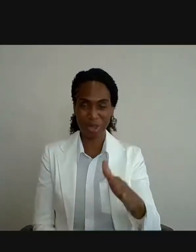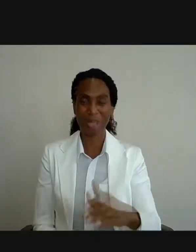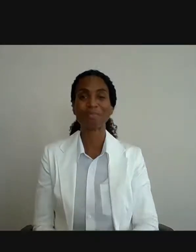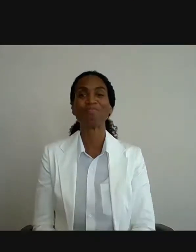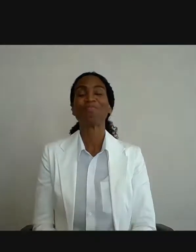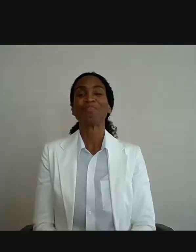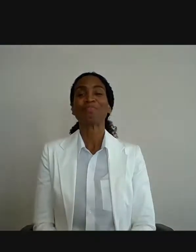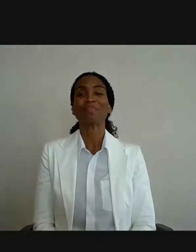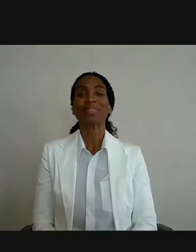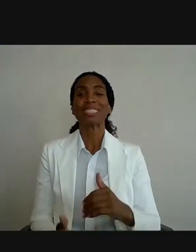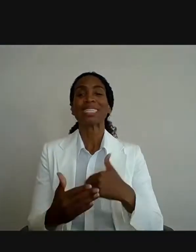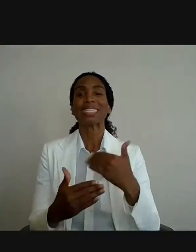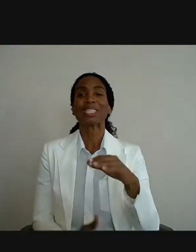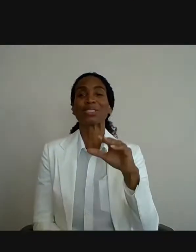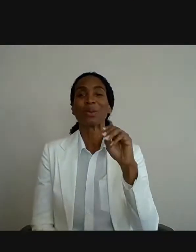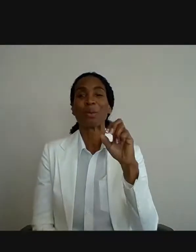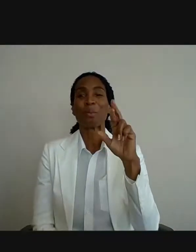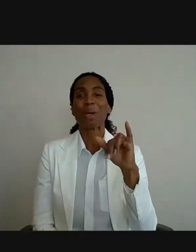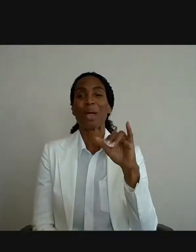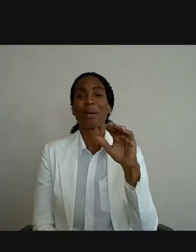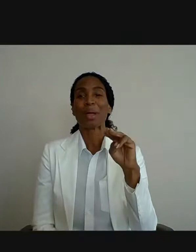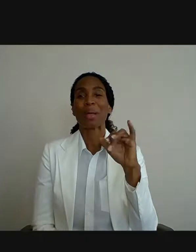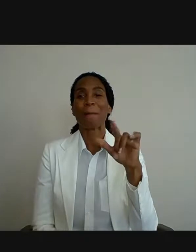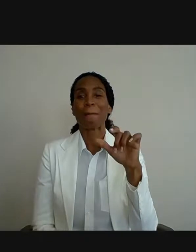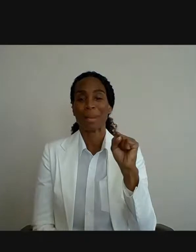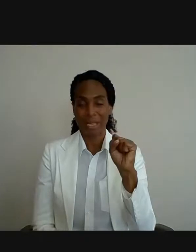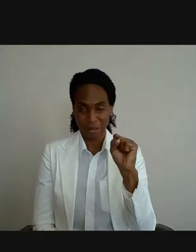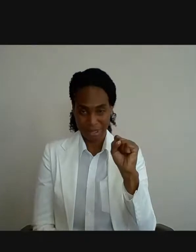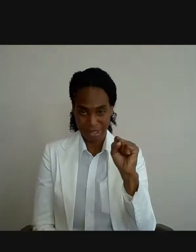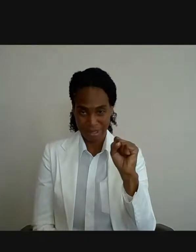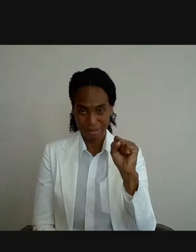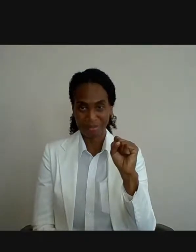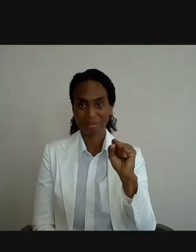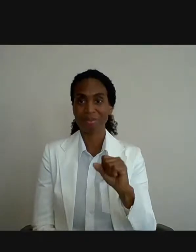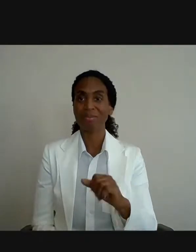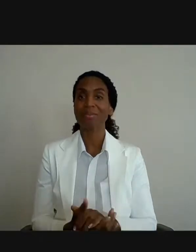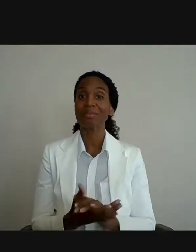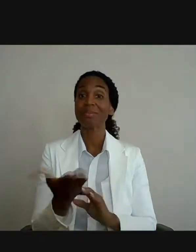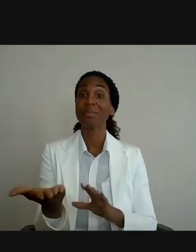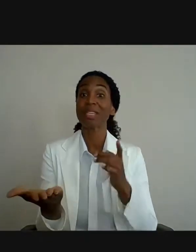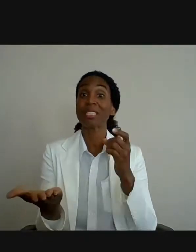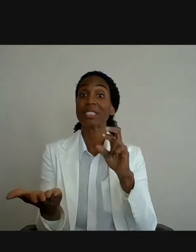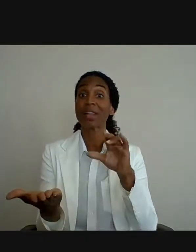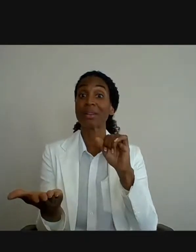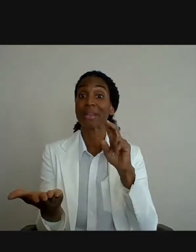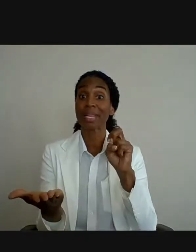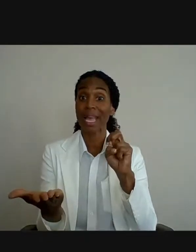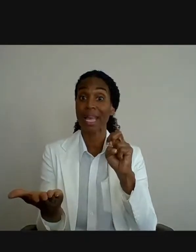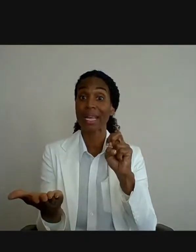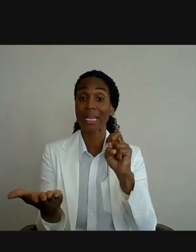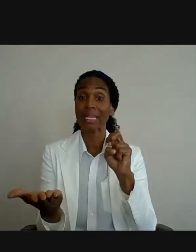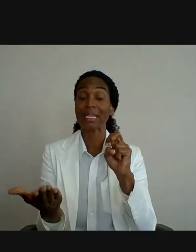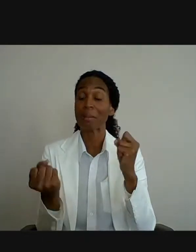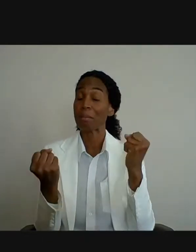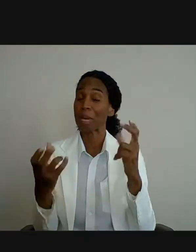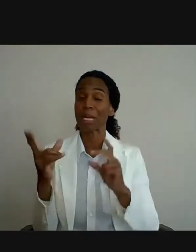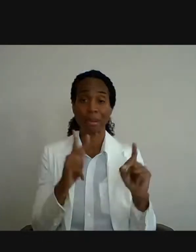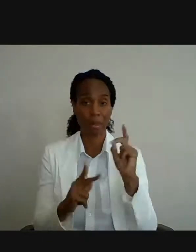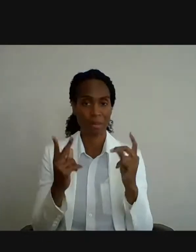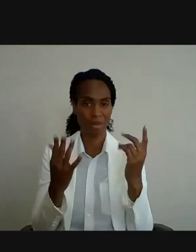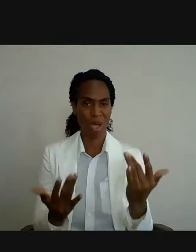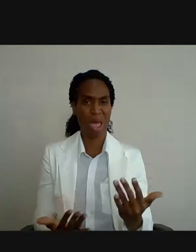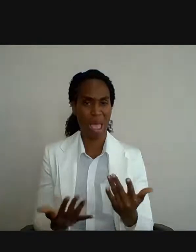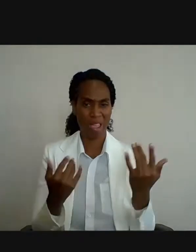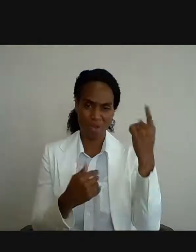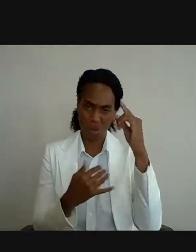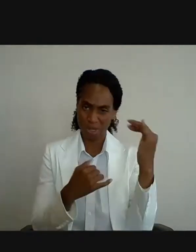but I'll unmute you. Thank you. It is Mary Mills. This is for Dr. Caine. Dr. Caine, this is a day so many people have awaited, but looking